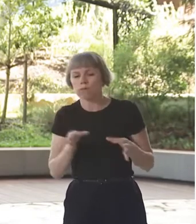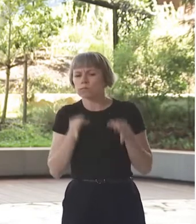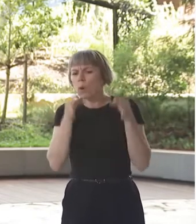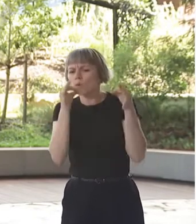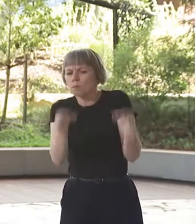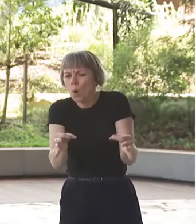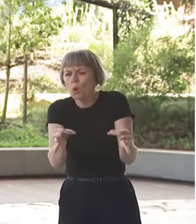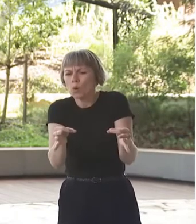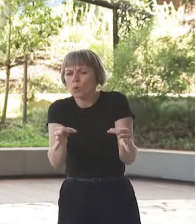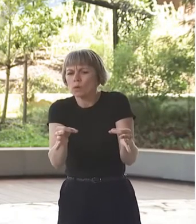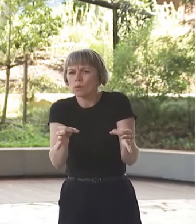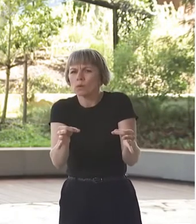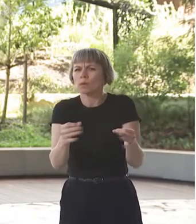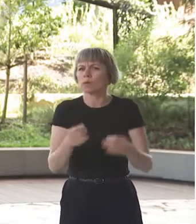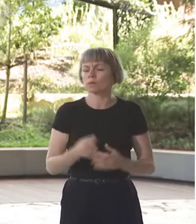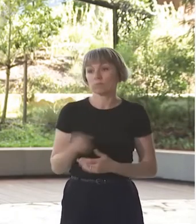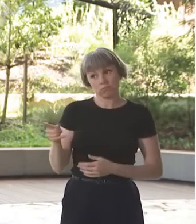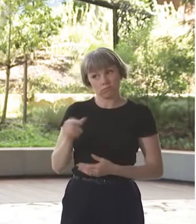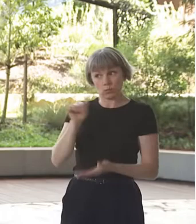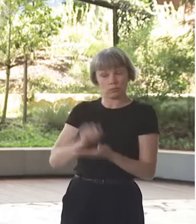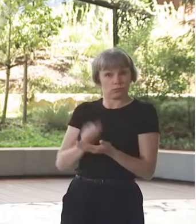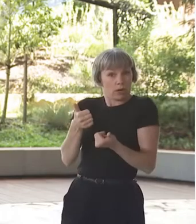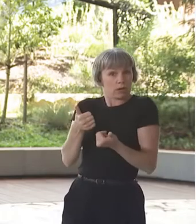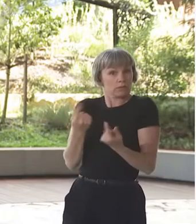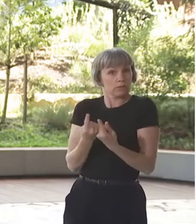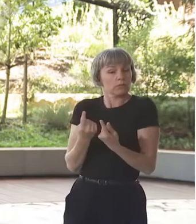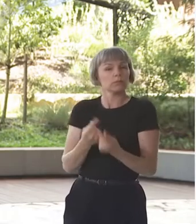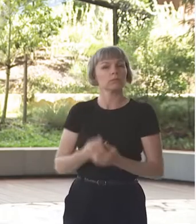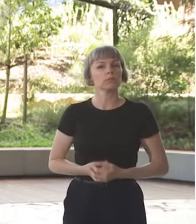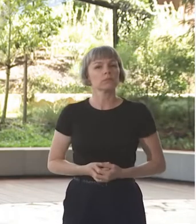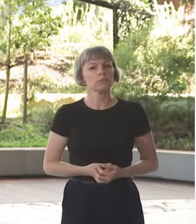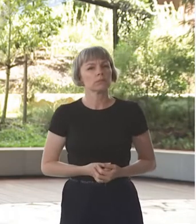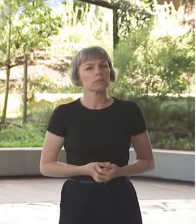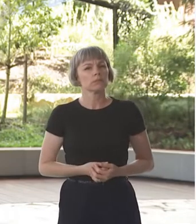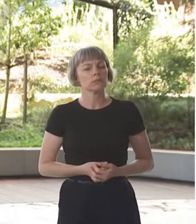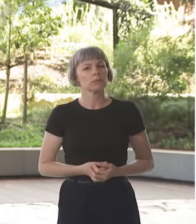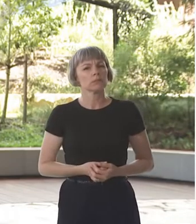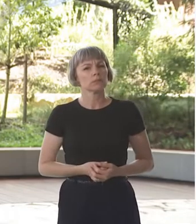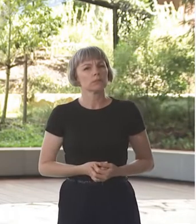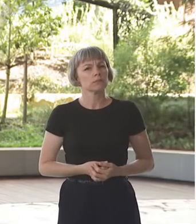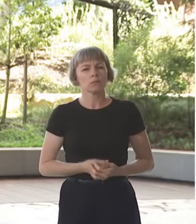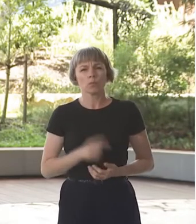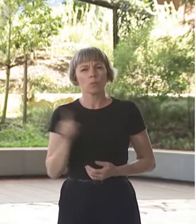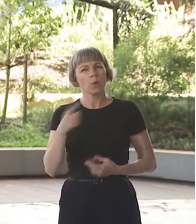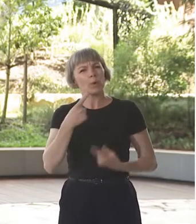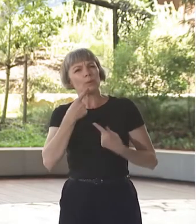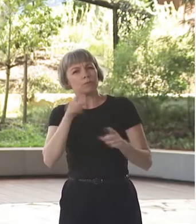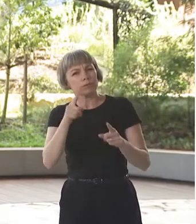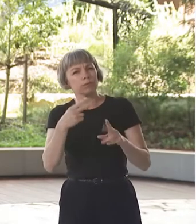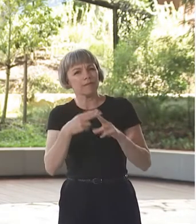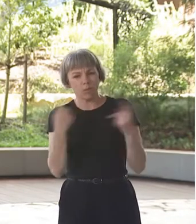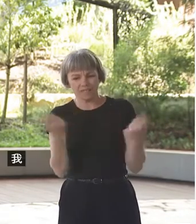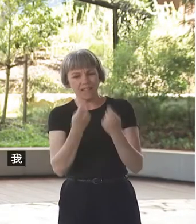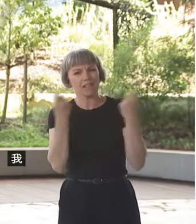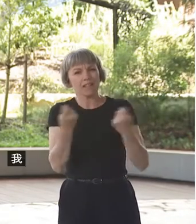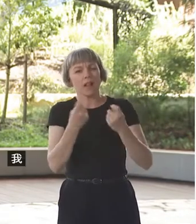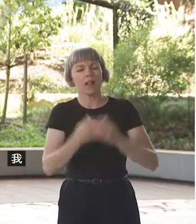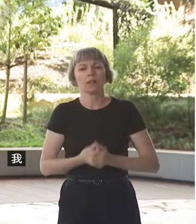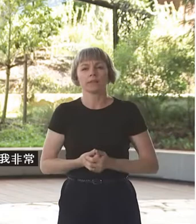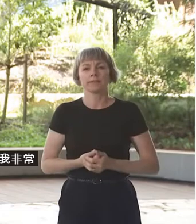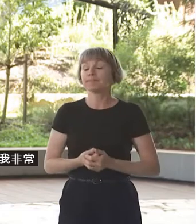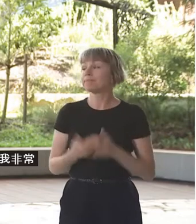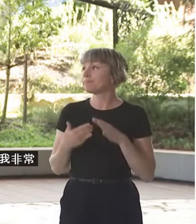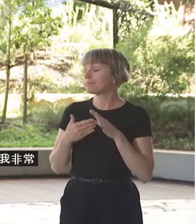that thing with the Hillsong that you were talking about, what's your message to the people out there? Oh, the festival? Yes. Festival organisers. Well, I very